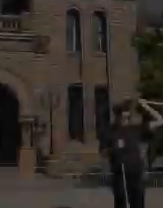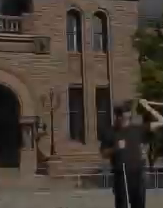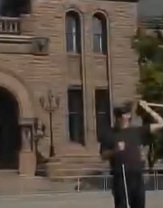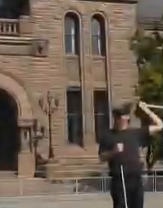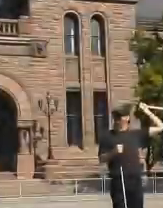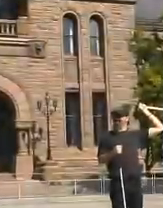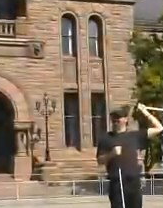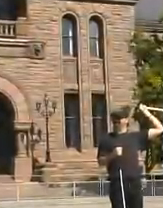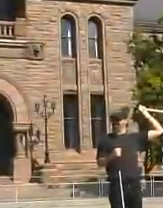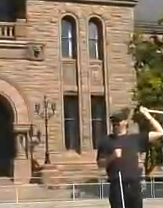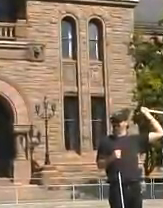Are we ready?